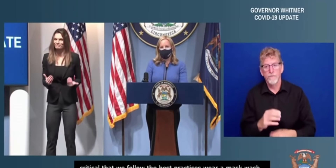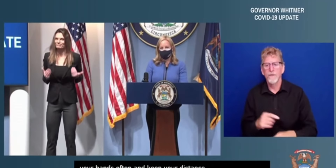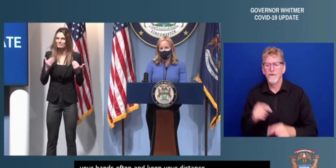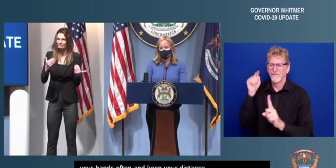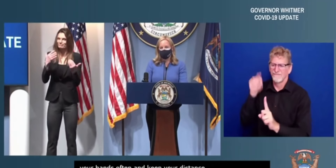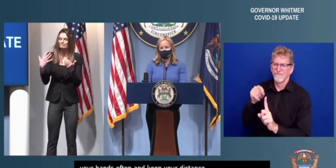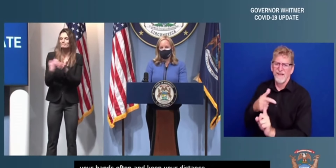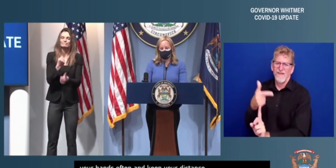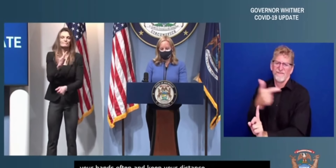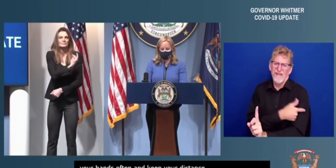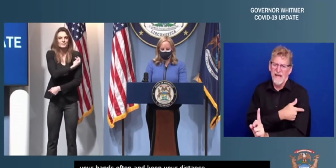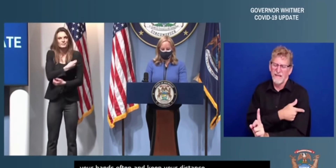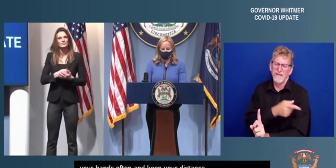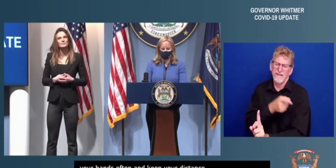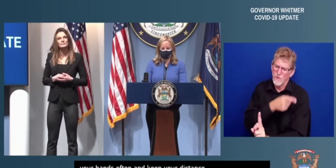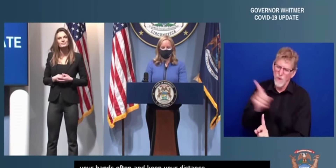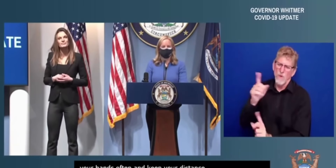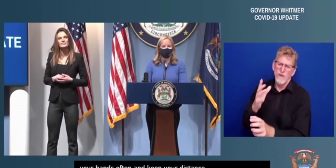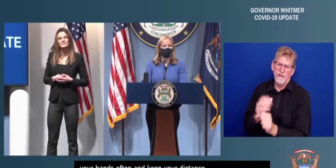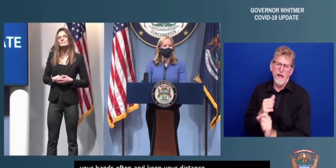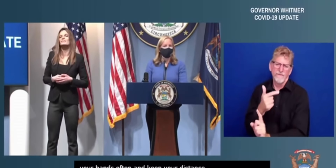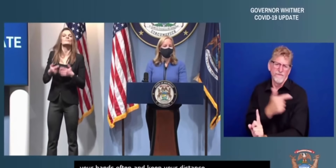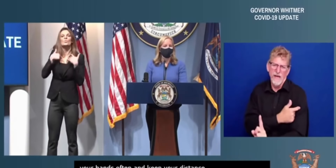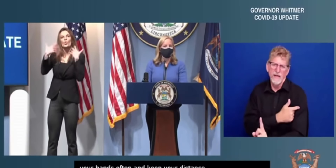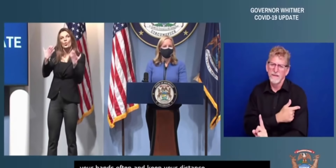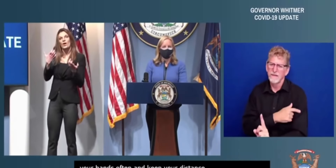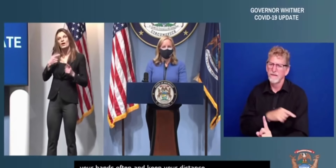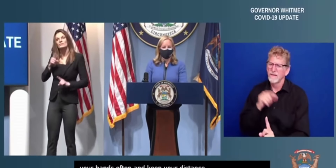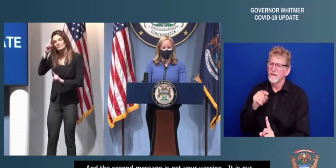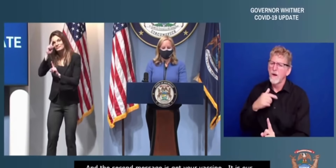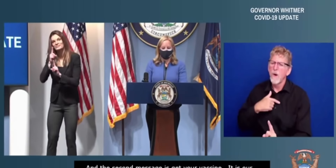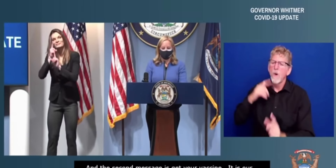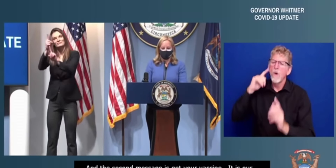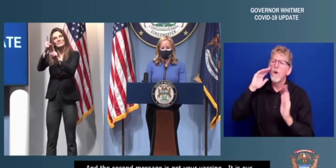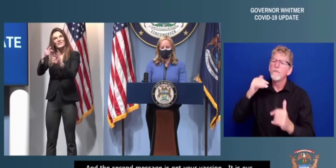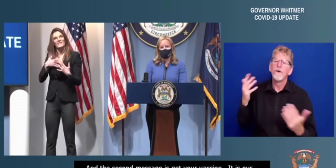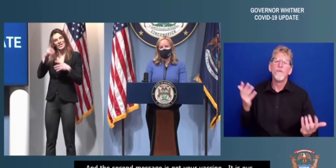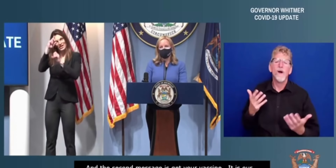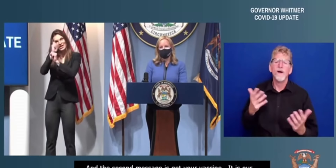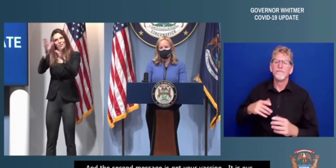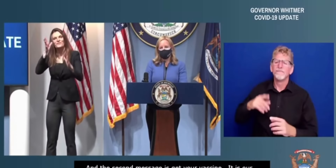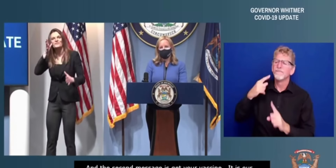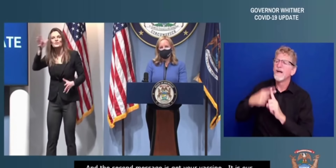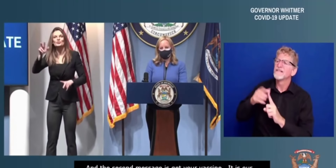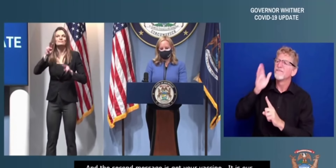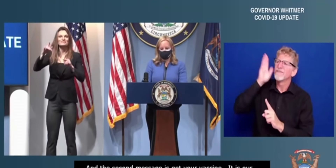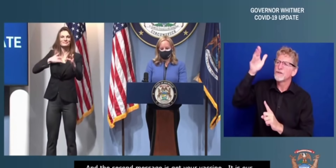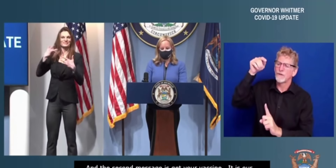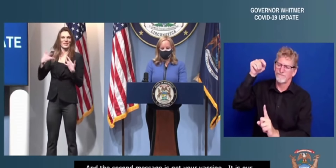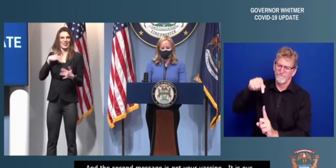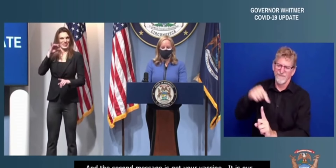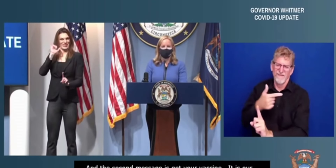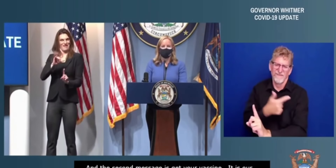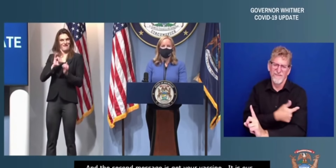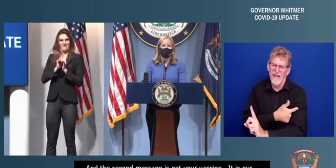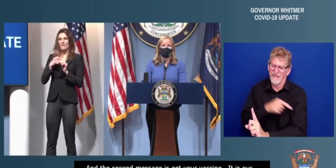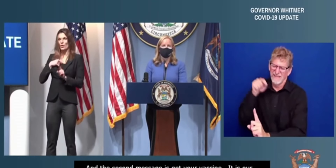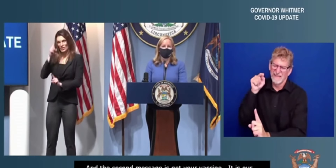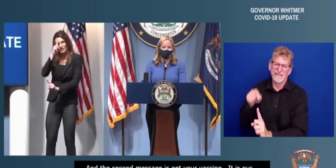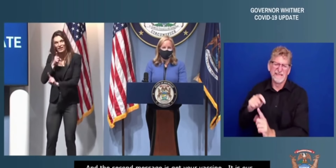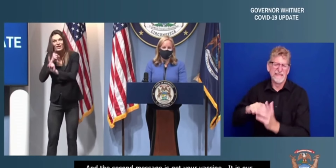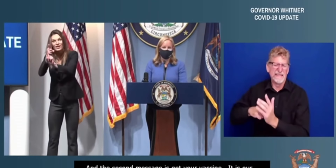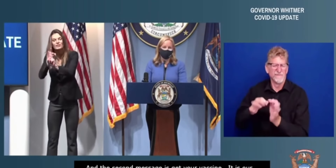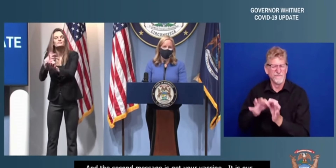our hope for a brighter future. Getting vaccinated is another important step to take care